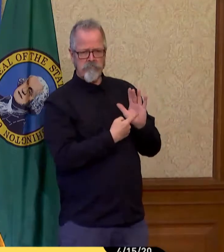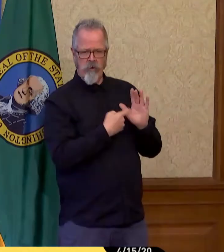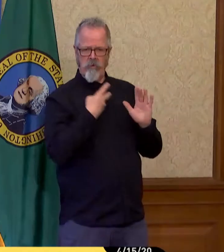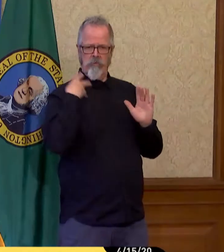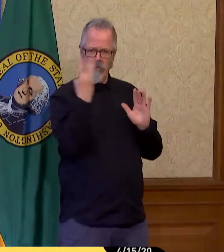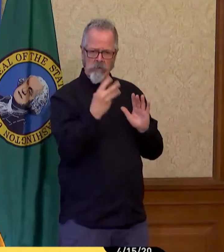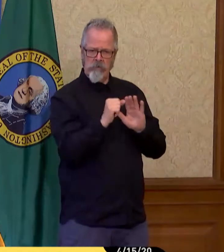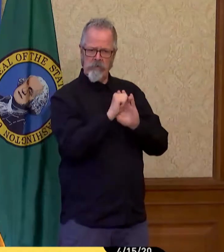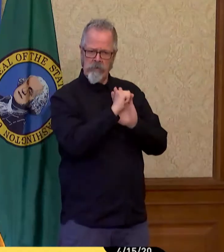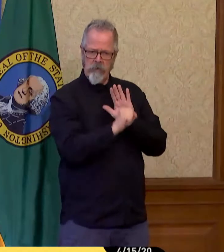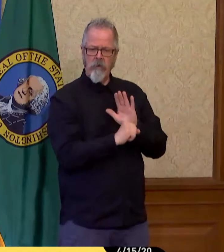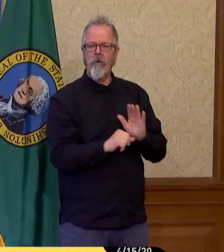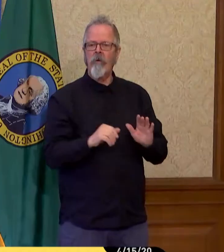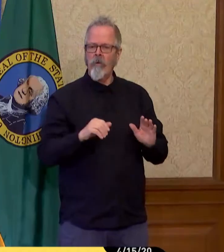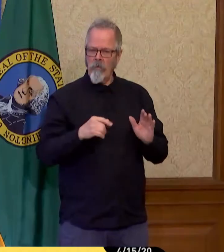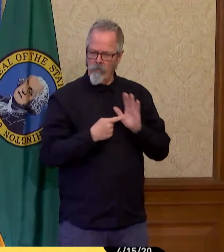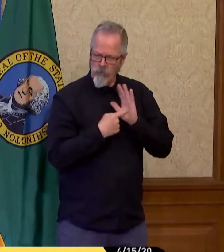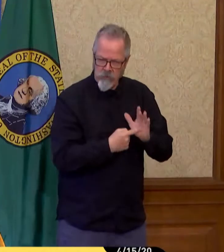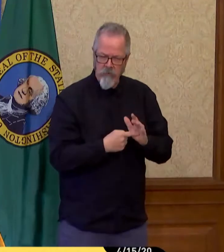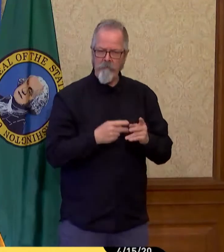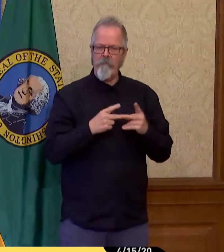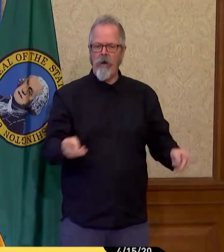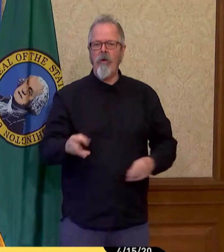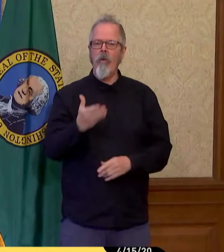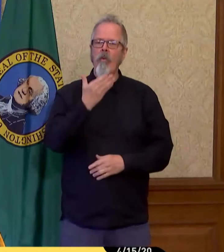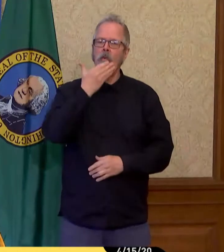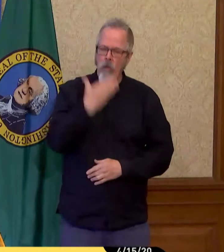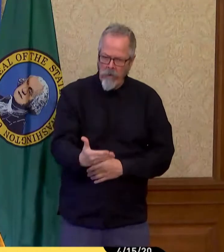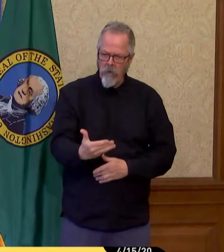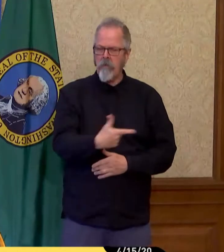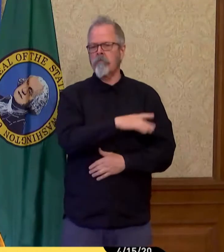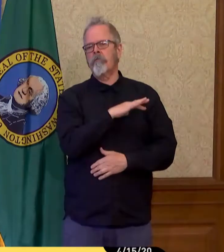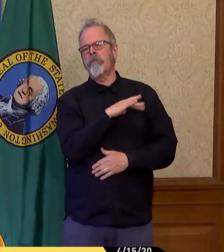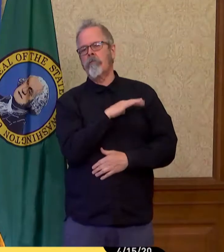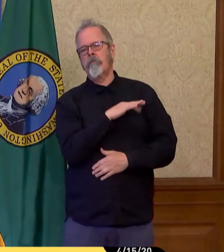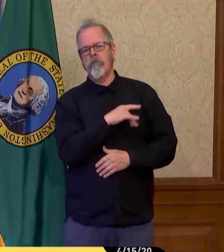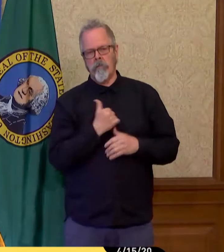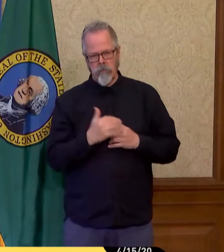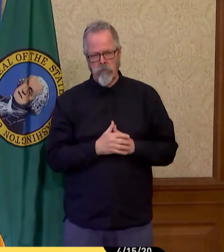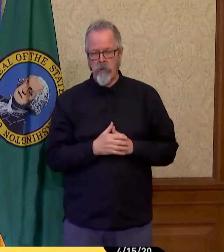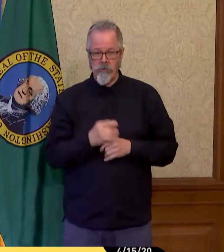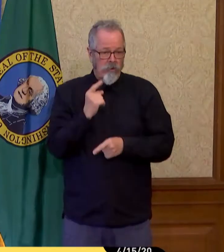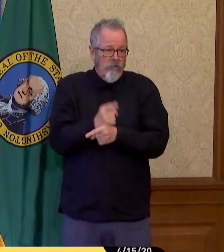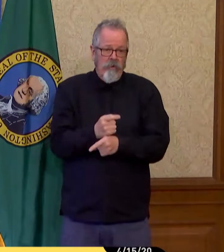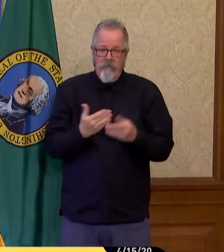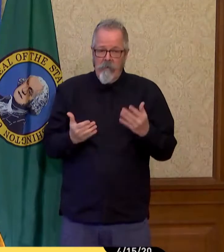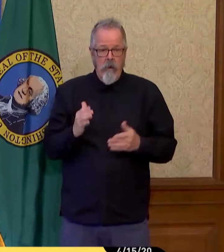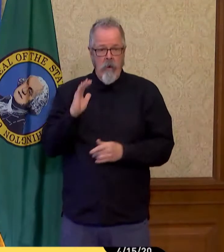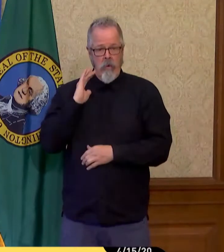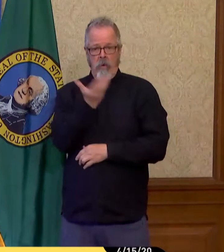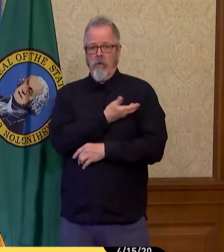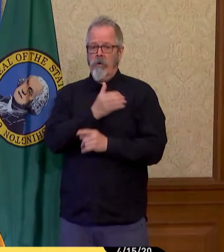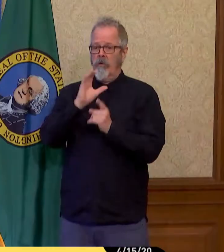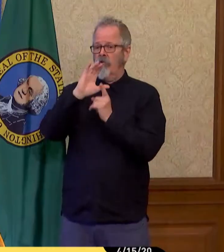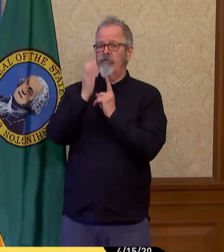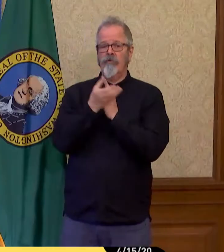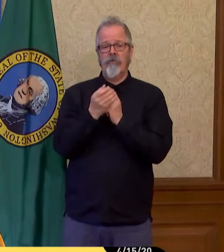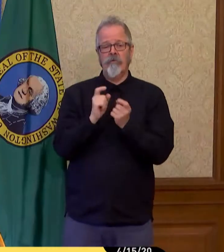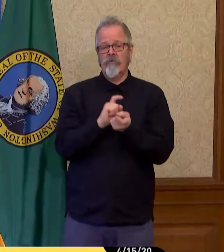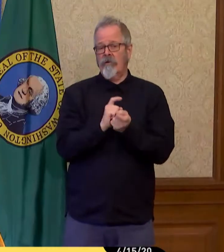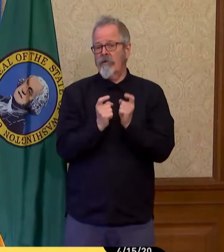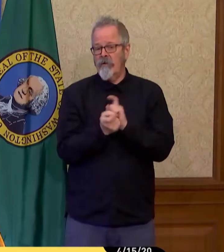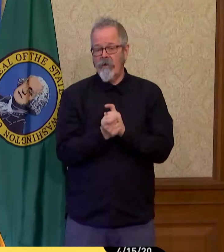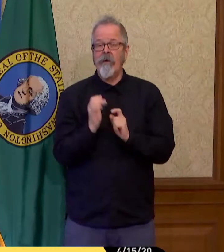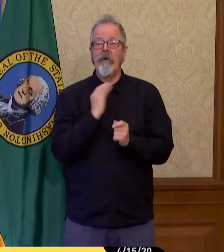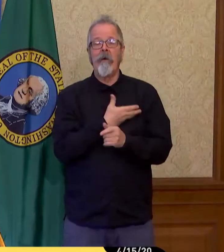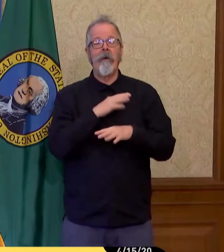right that we will find some cultural and other differences in our personal habits for months going forward in this regard. And I